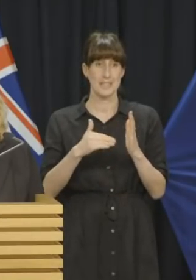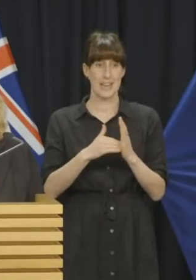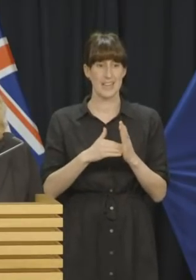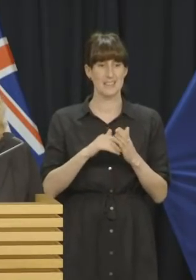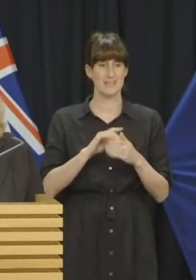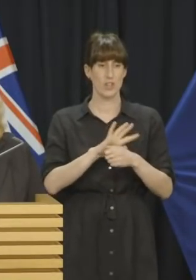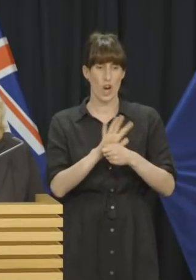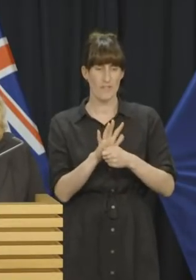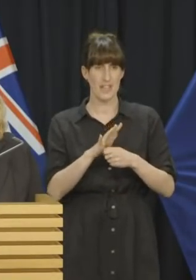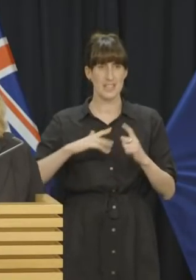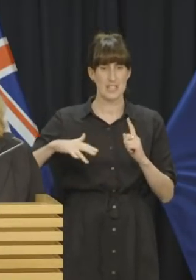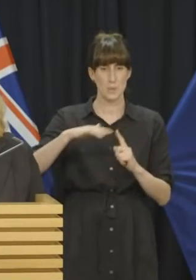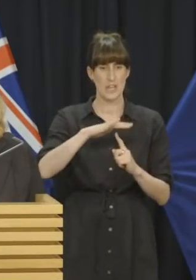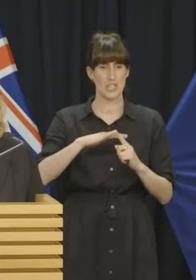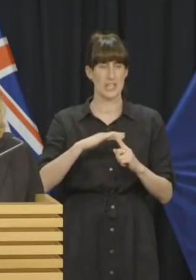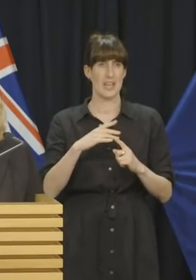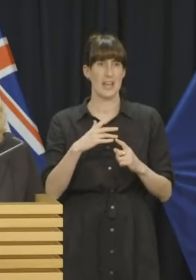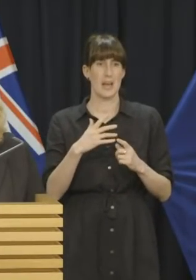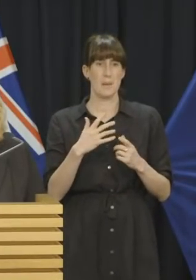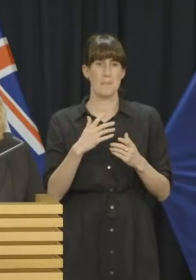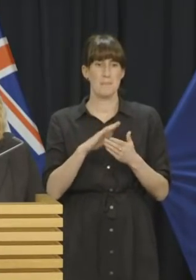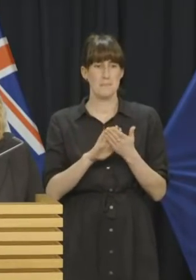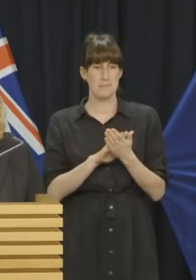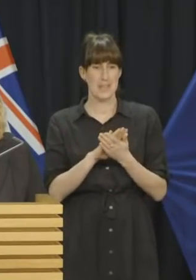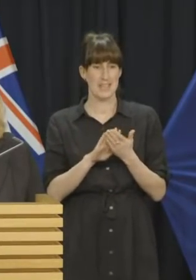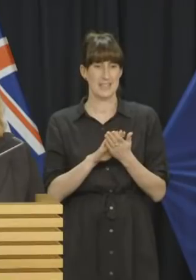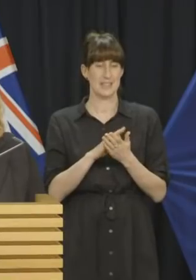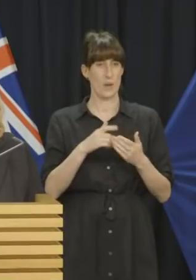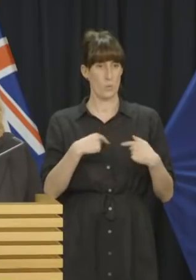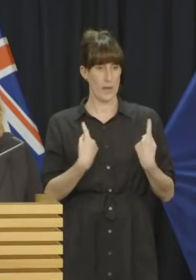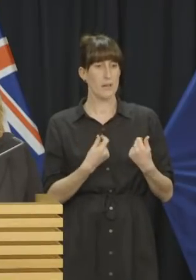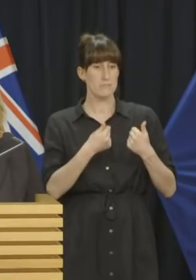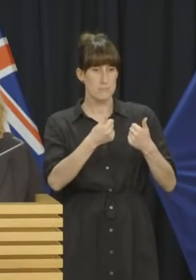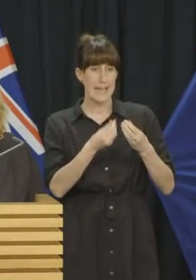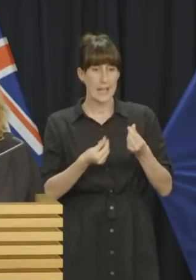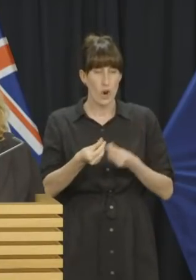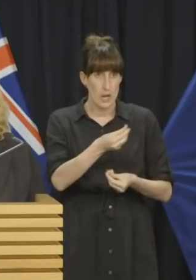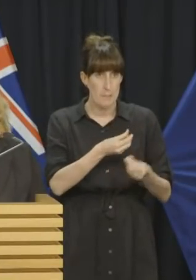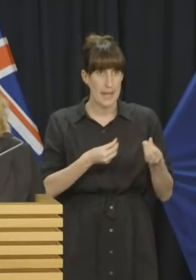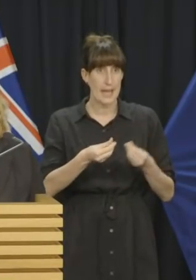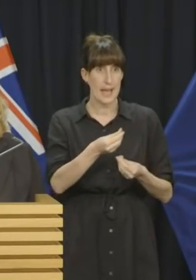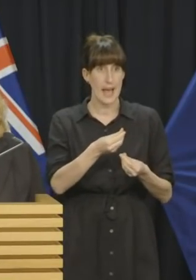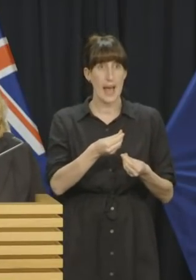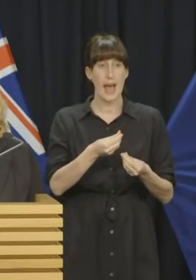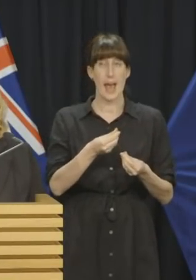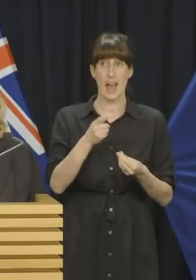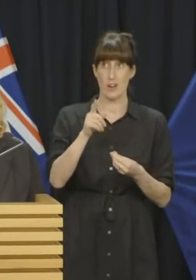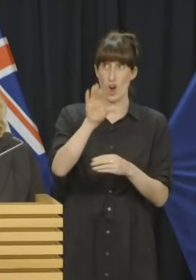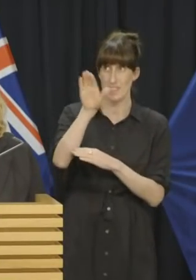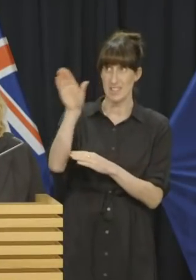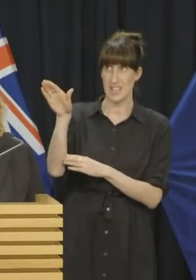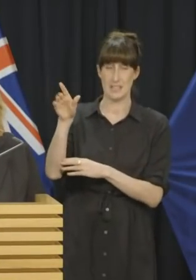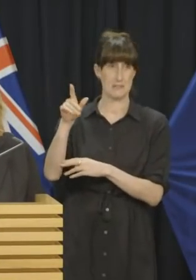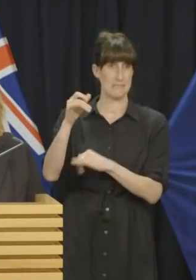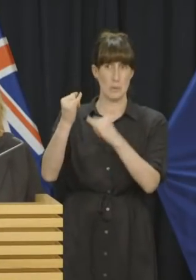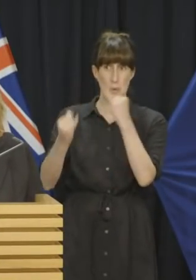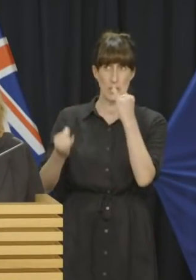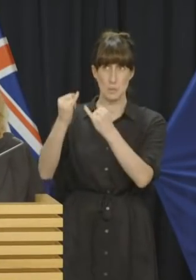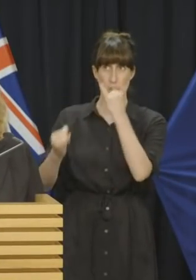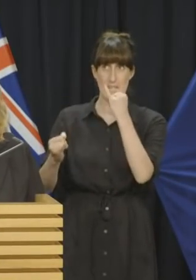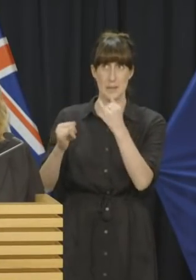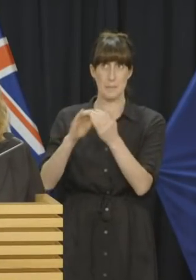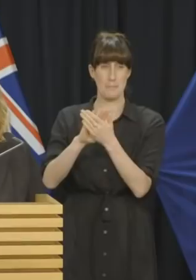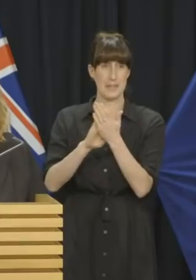change of circumstances for some people, means more New Zealanders will continue to want to come back to the safety of their